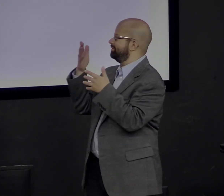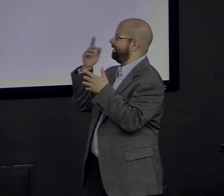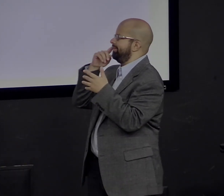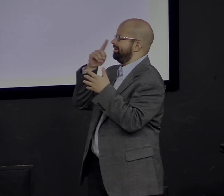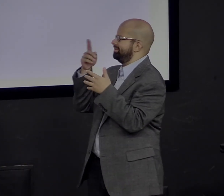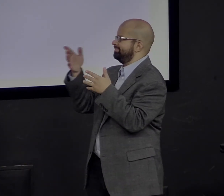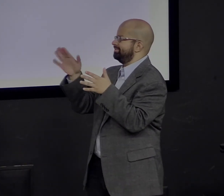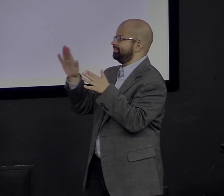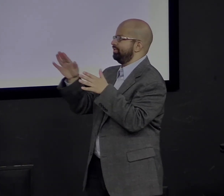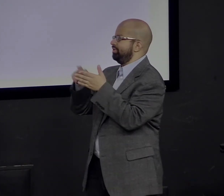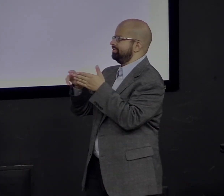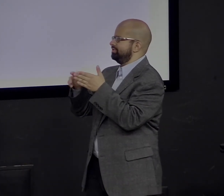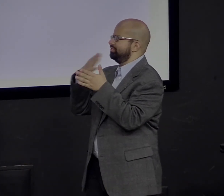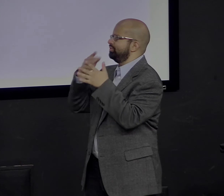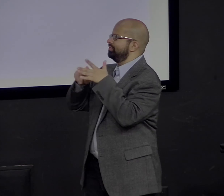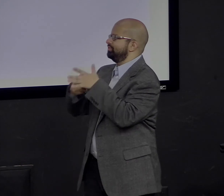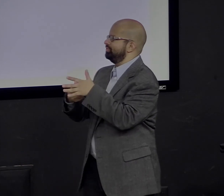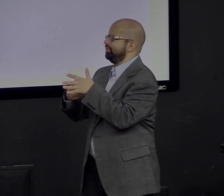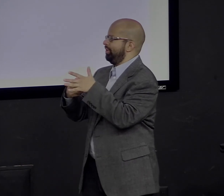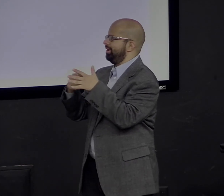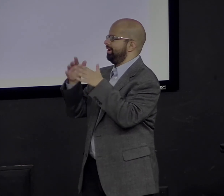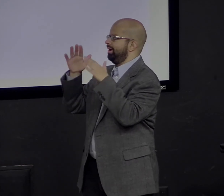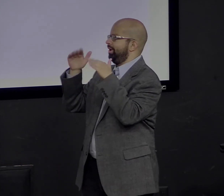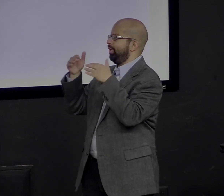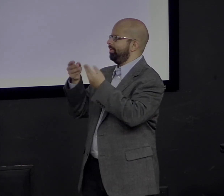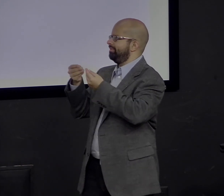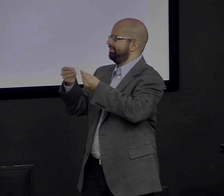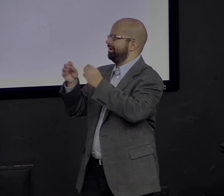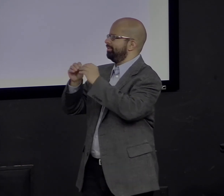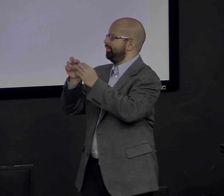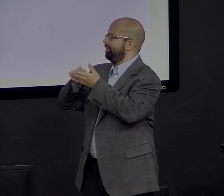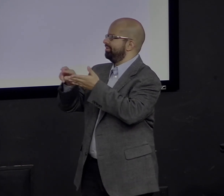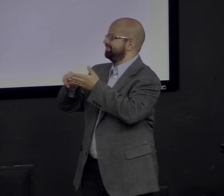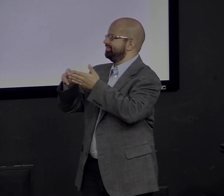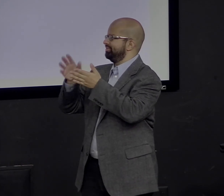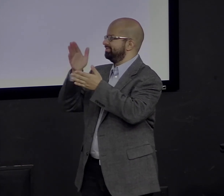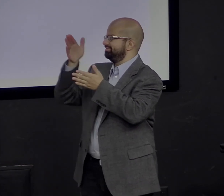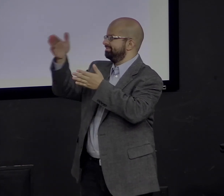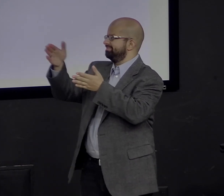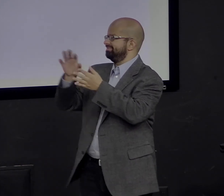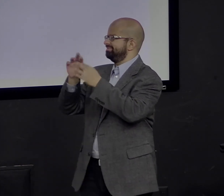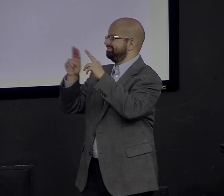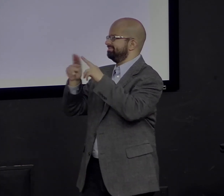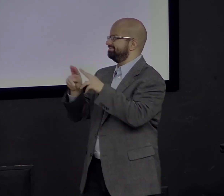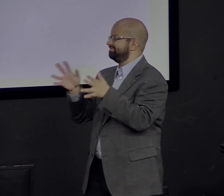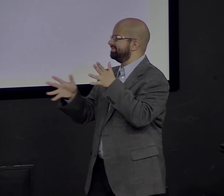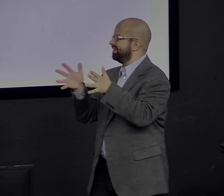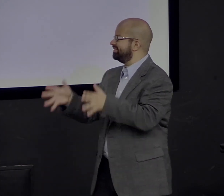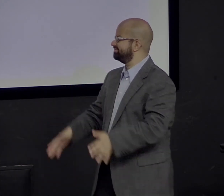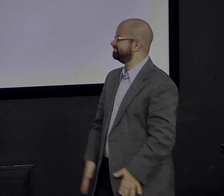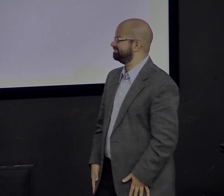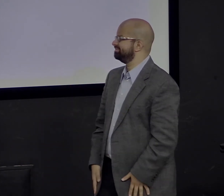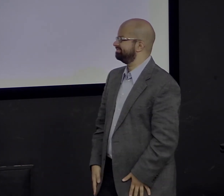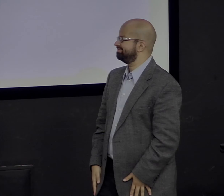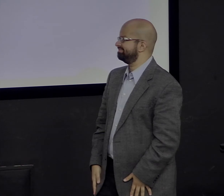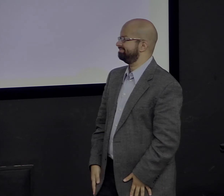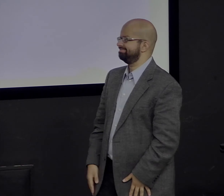Right, there's so little information out there on international sign language. Your research is a wonderful start that I hope